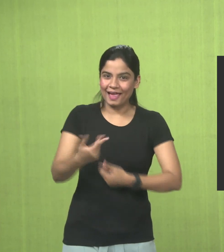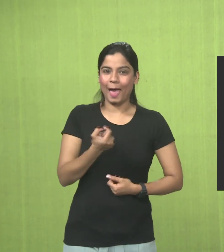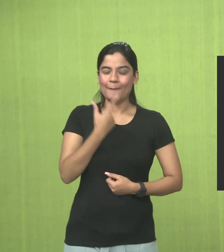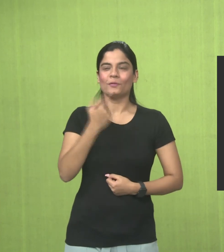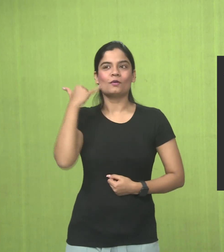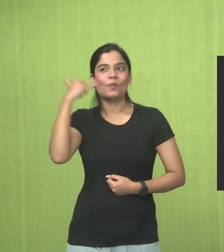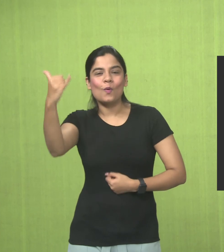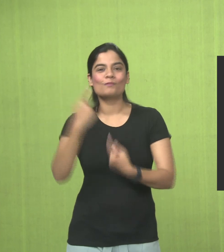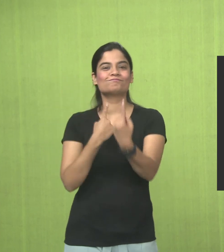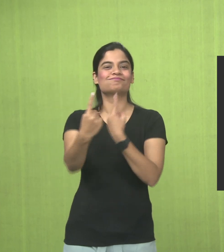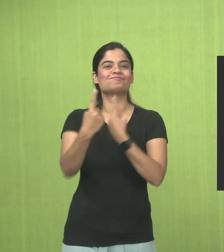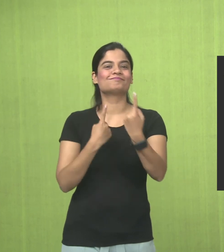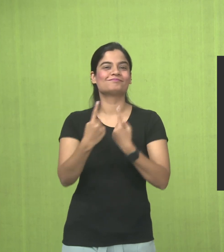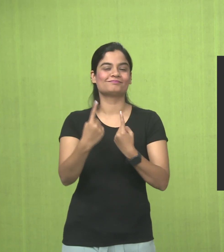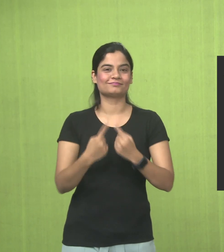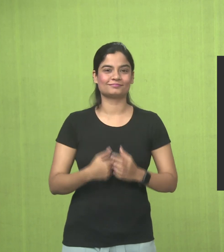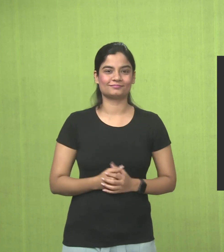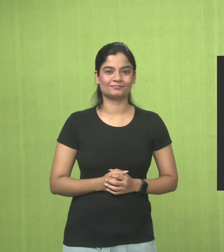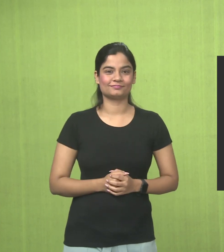A person who sits at the reception, the sales associate.